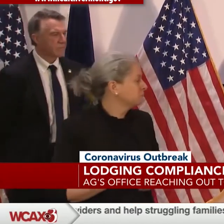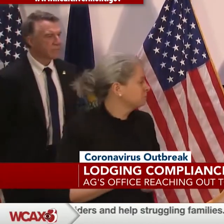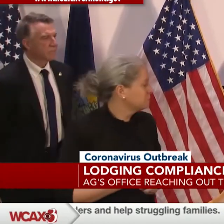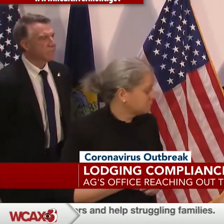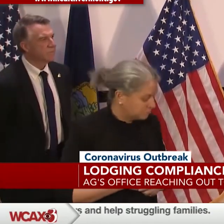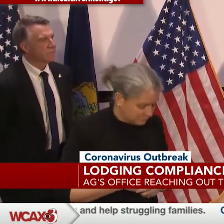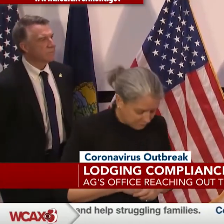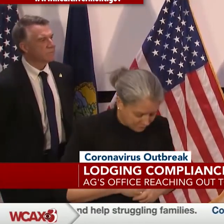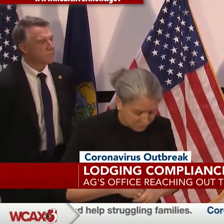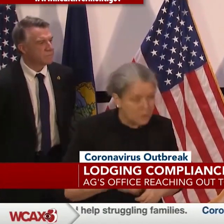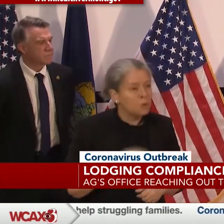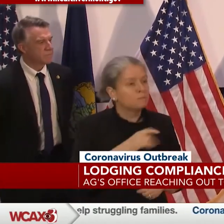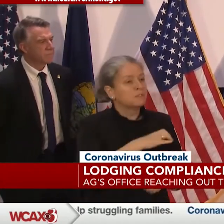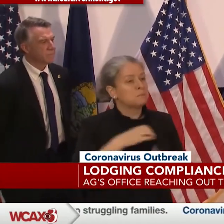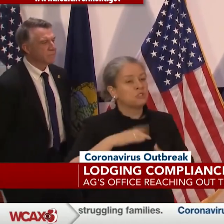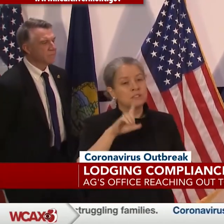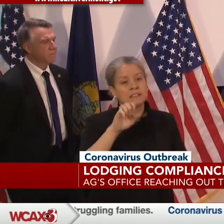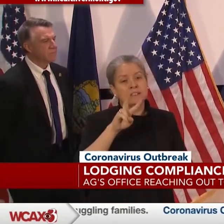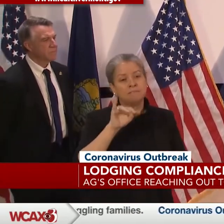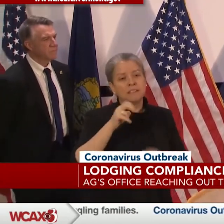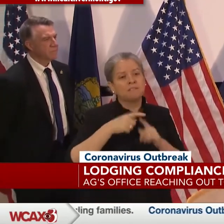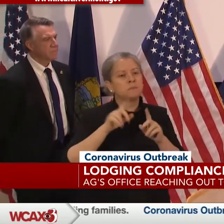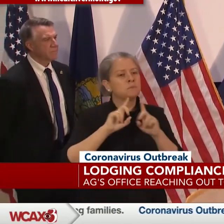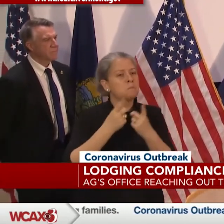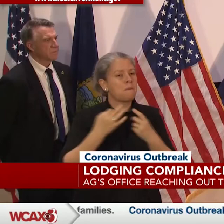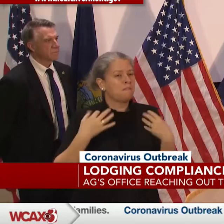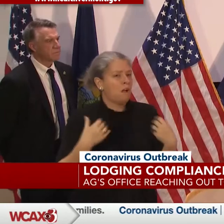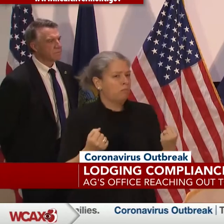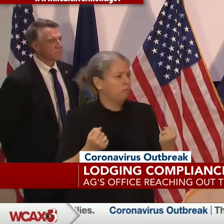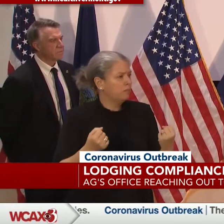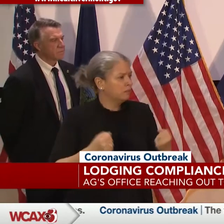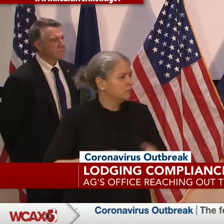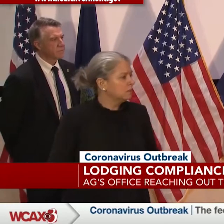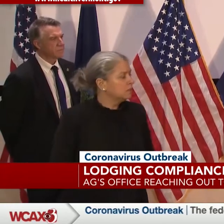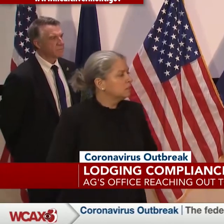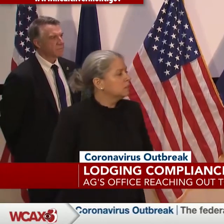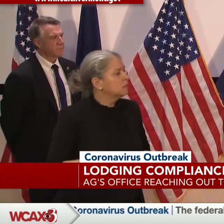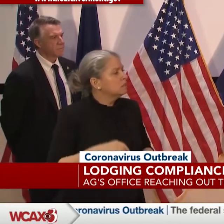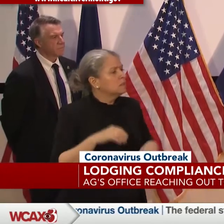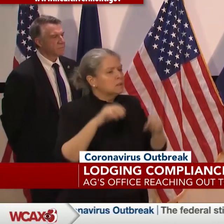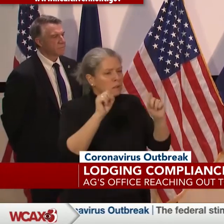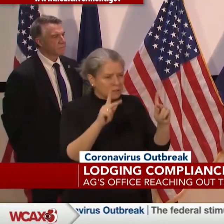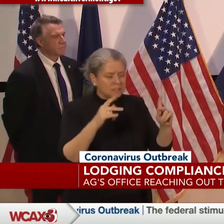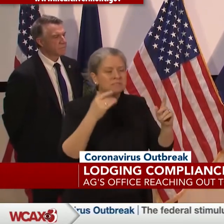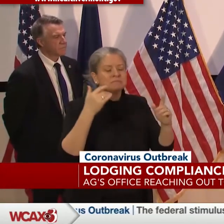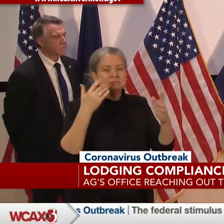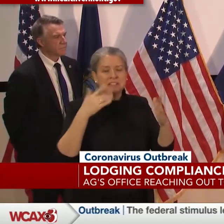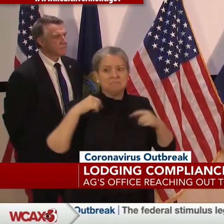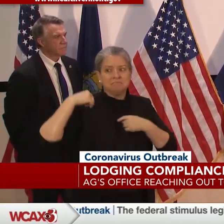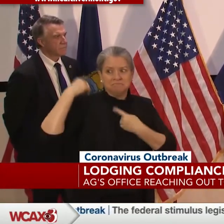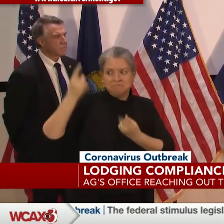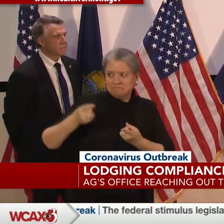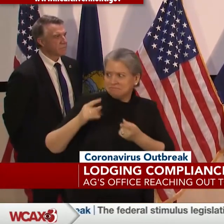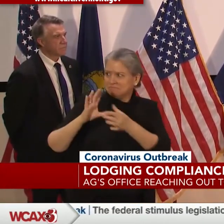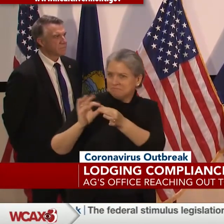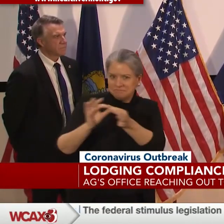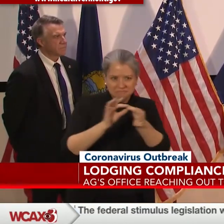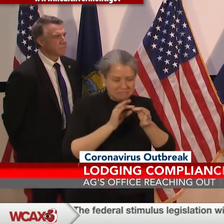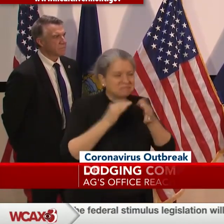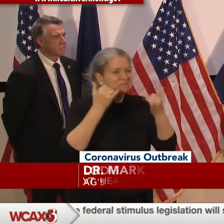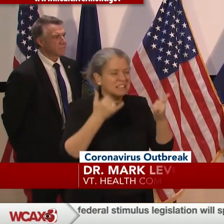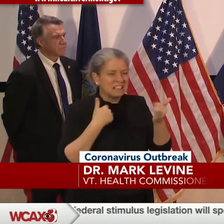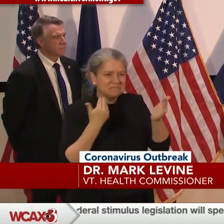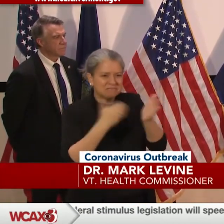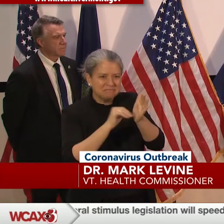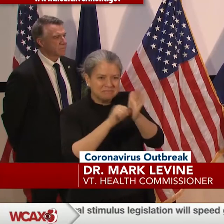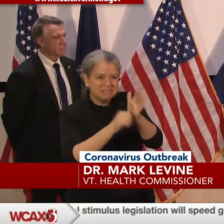Thank you. This morning, I'd like to briefly put the executive orders in a public health context, repeat some